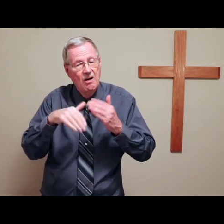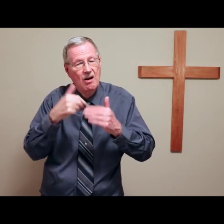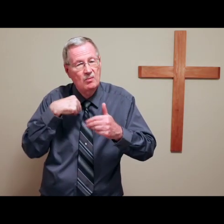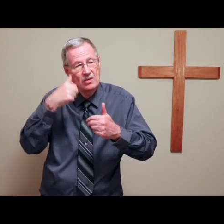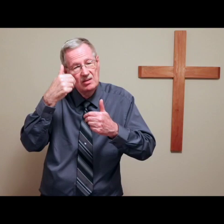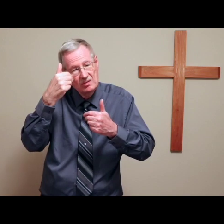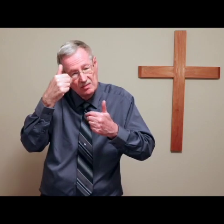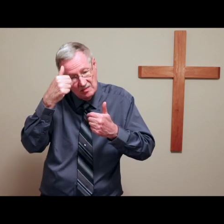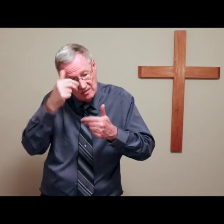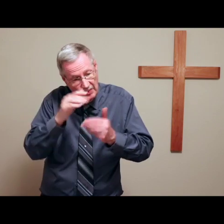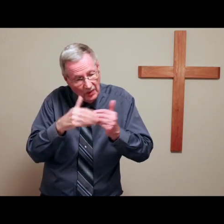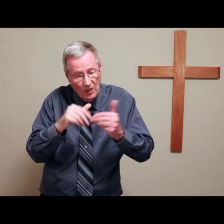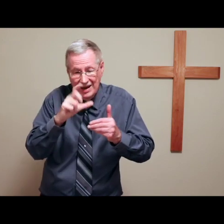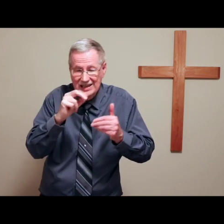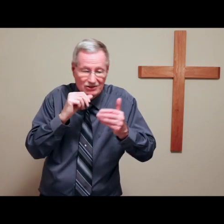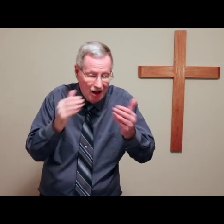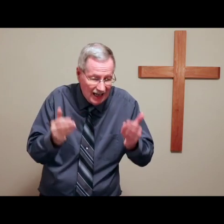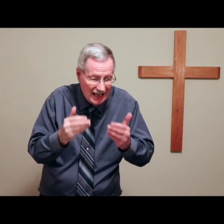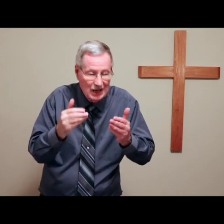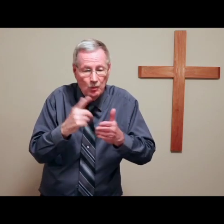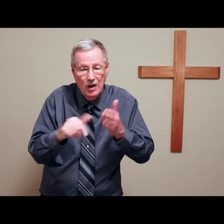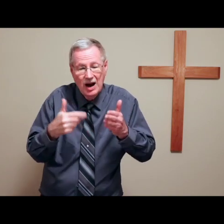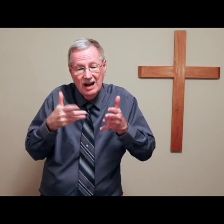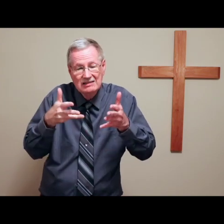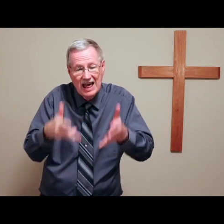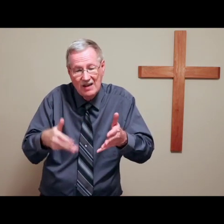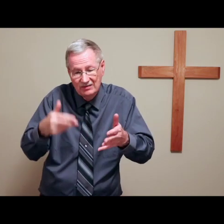And as we celebrate Len's life,